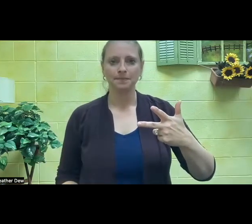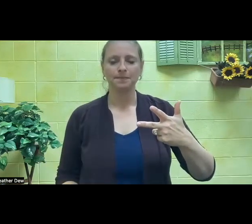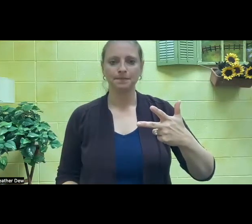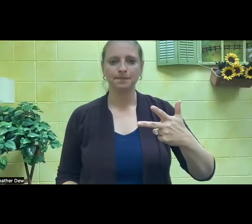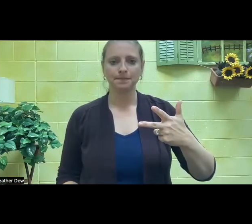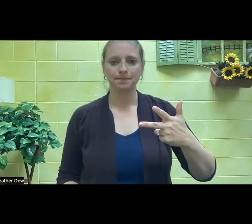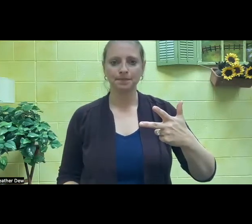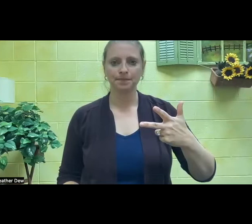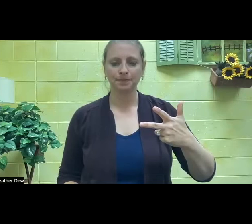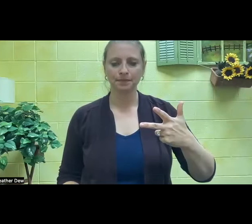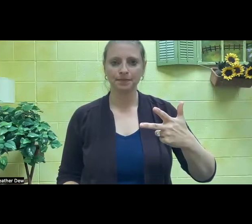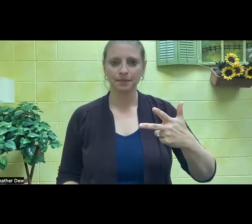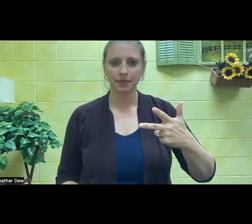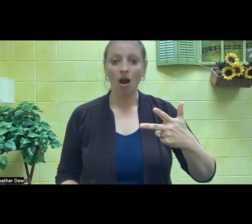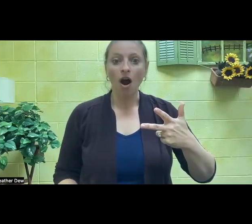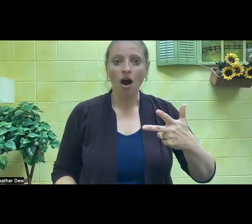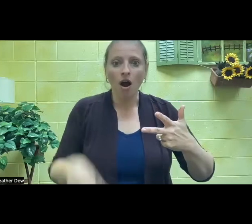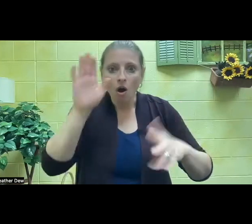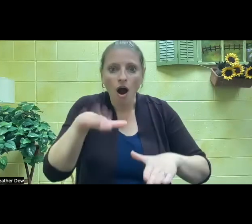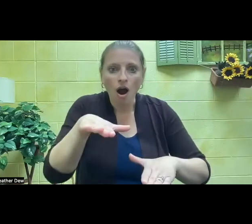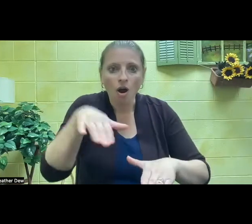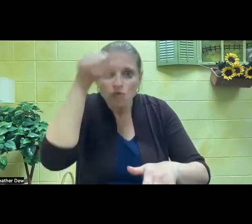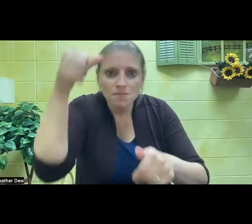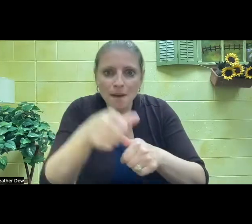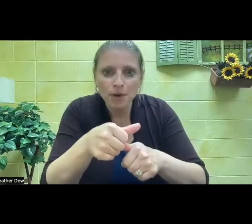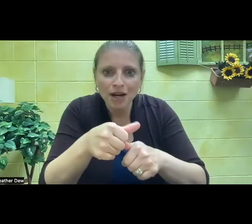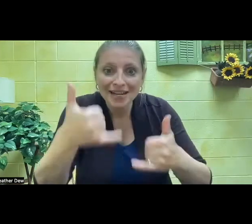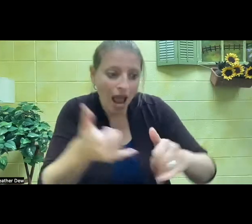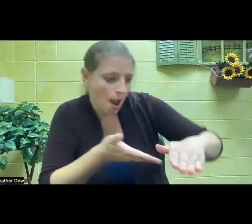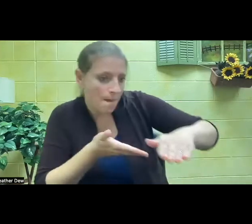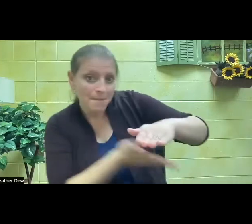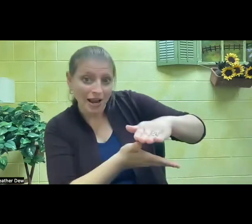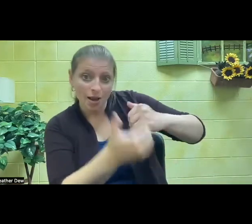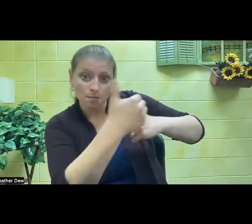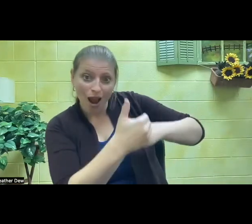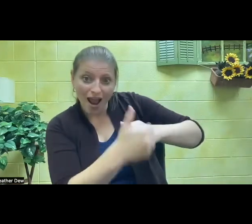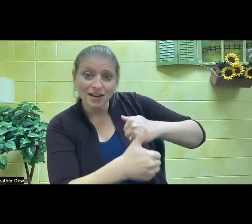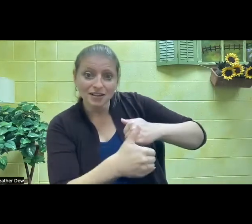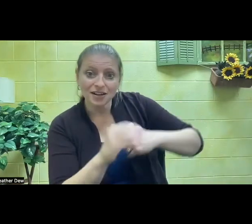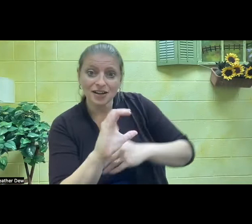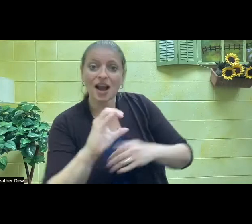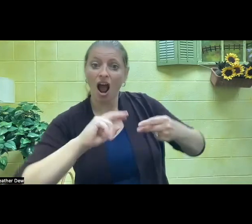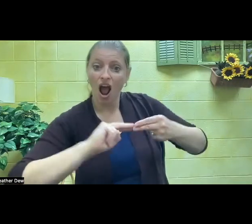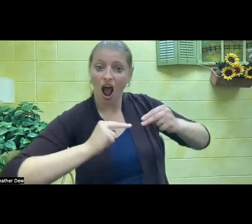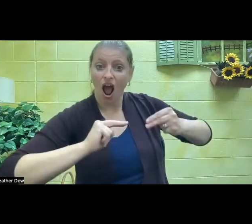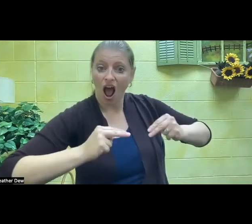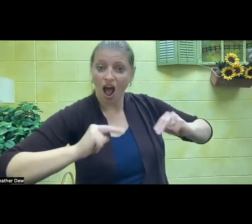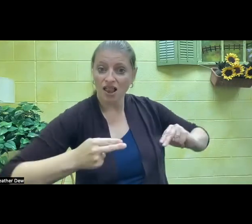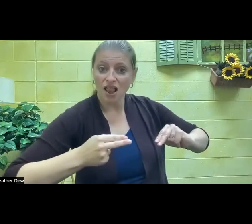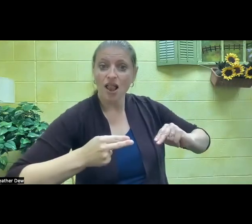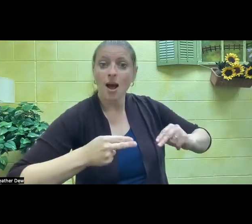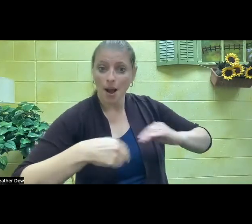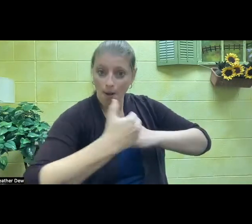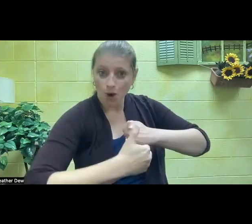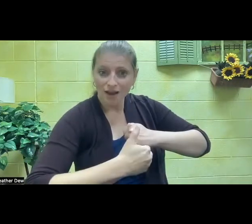Which brings me back to today's bread. The challah requires a lot of patience, but it also gives us time